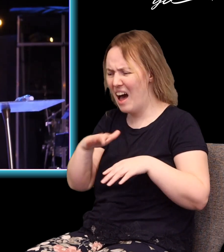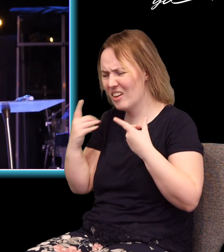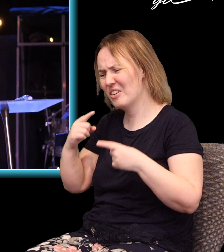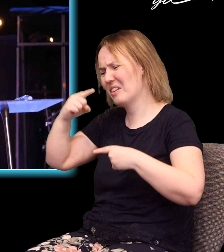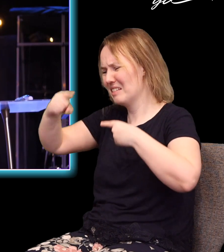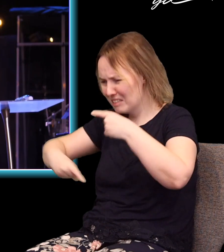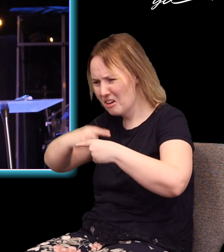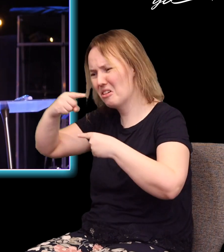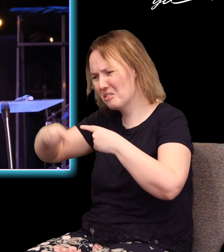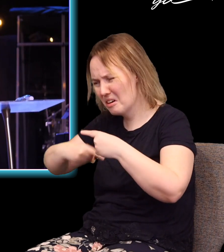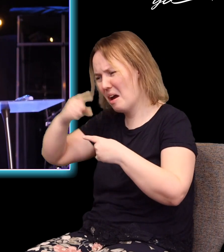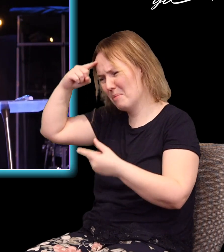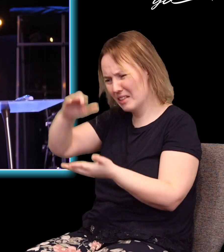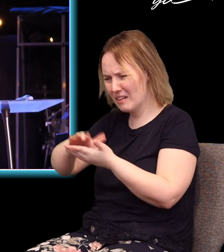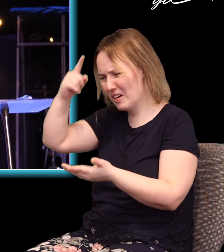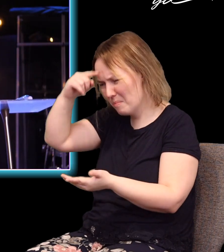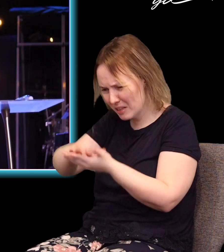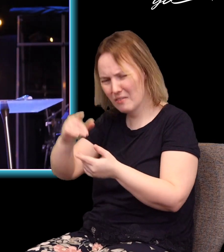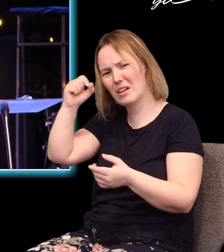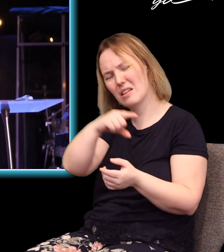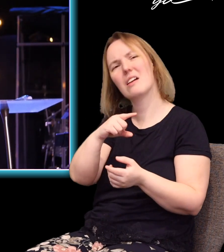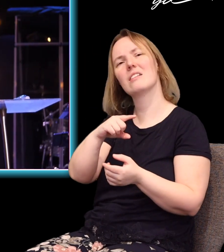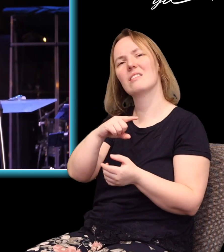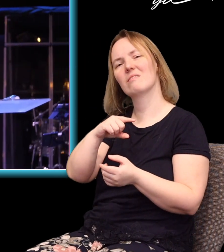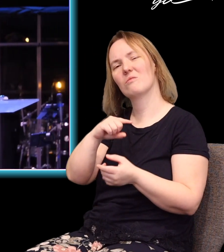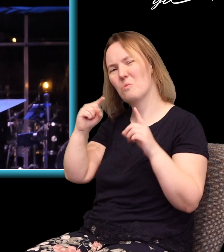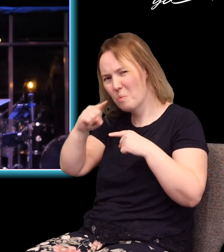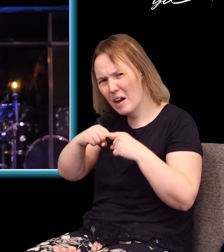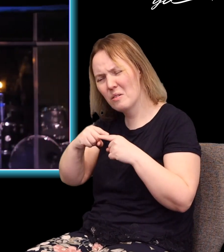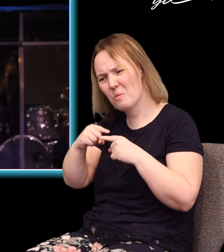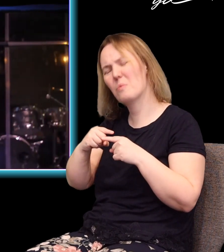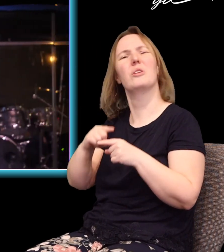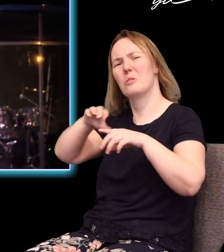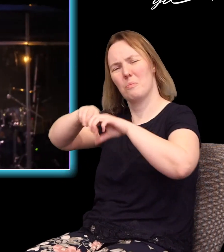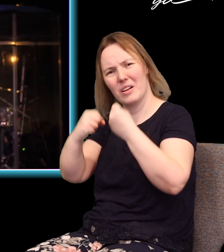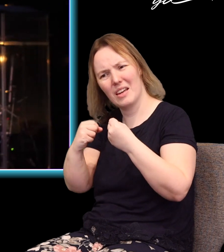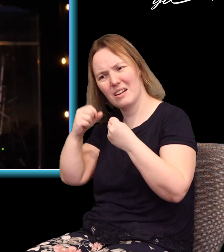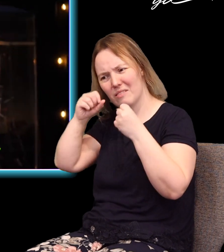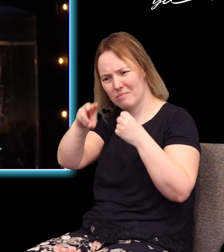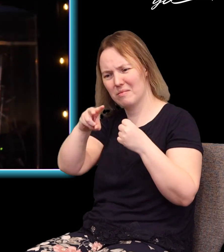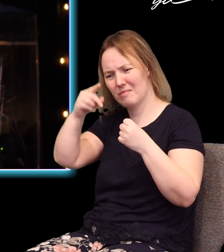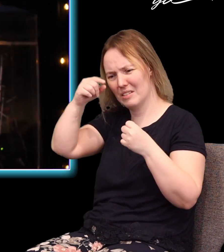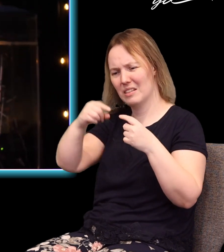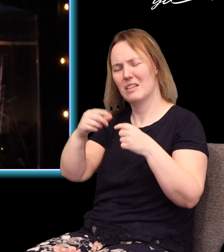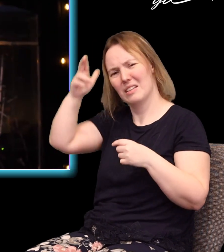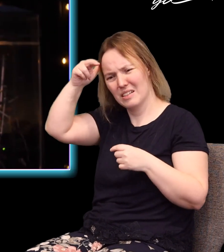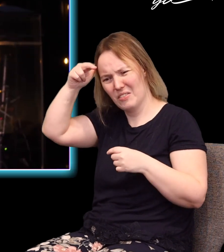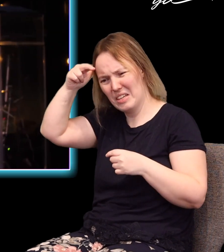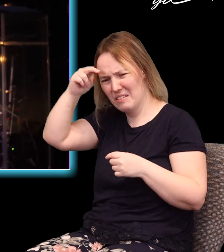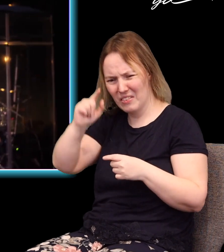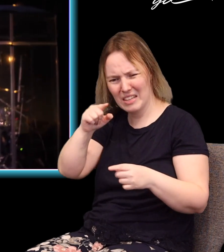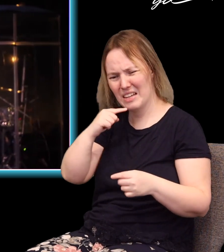circles, believing the lies? Why don't you break that, look the devil in the face and say, you're an idiot. I can't believe